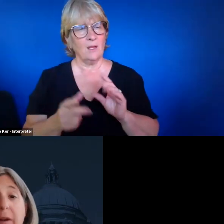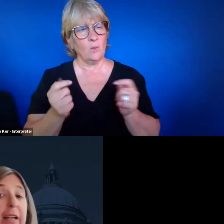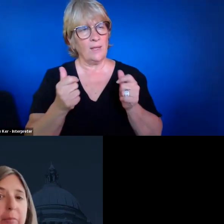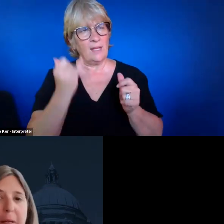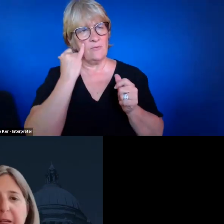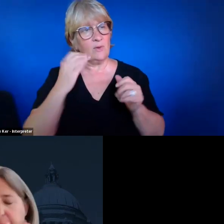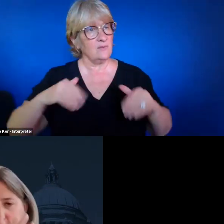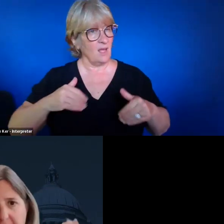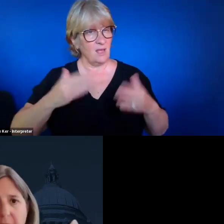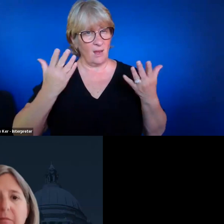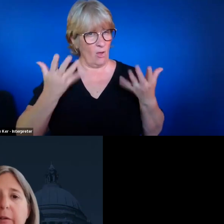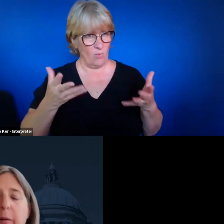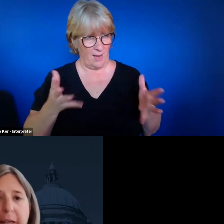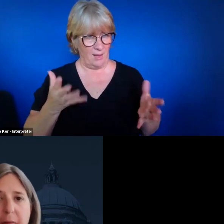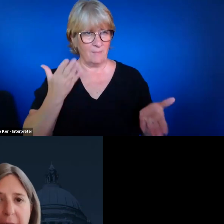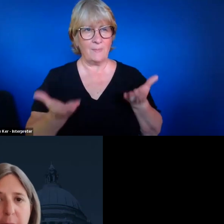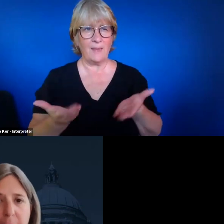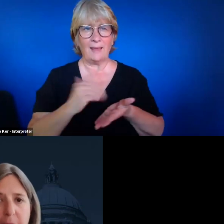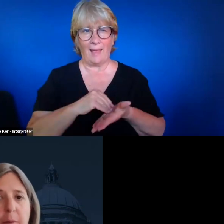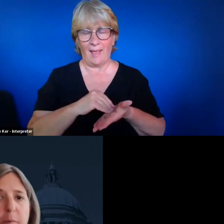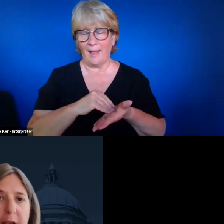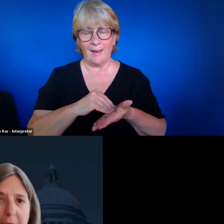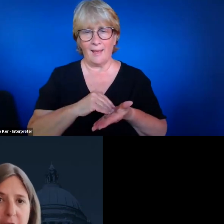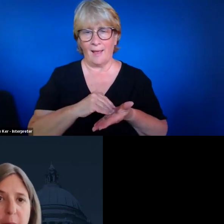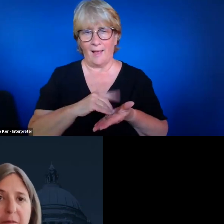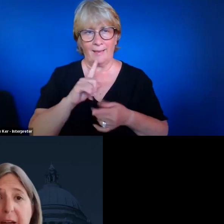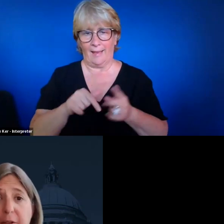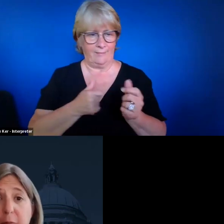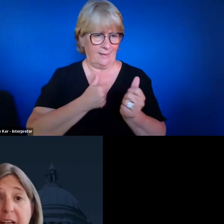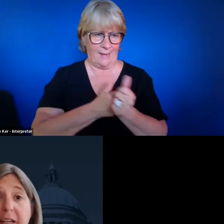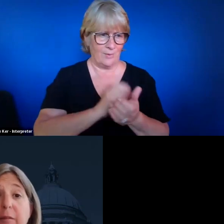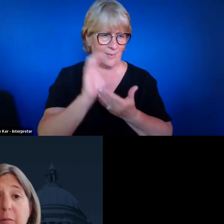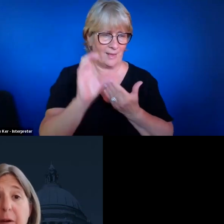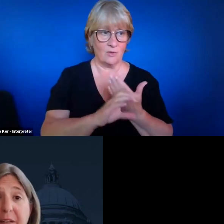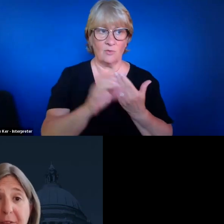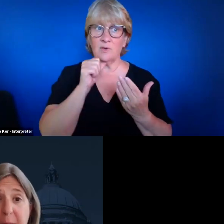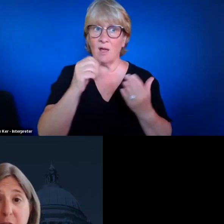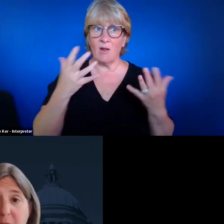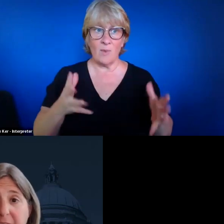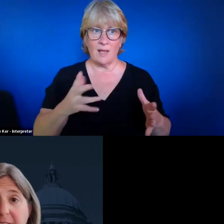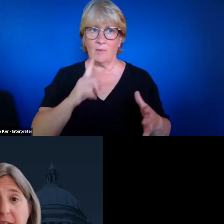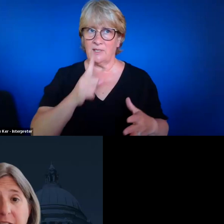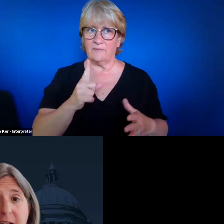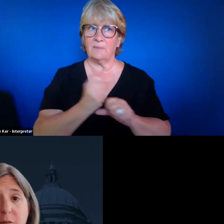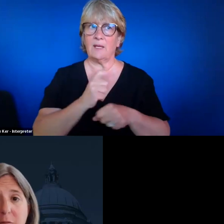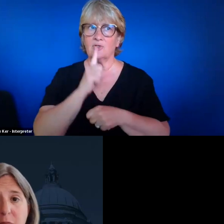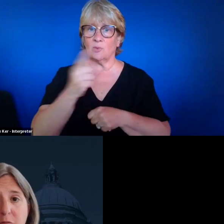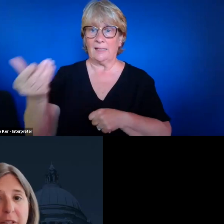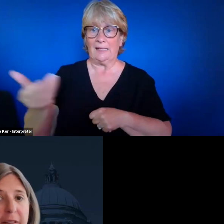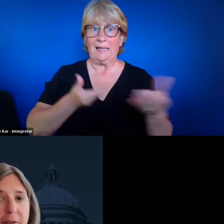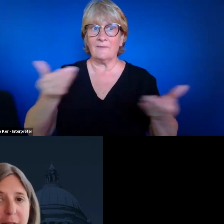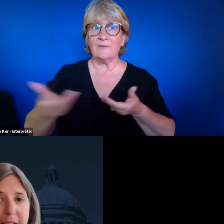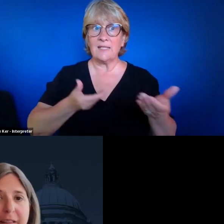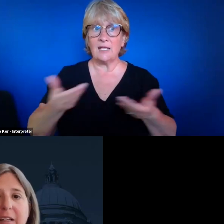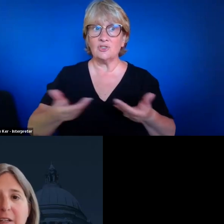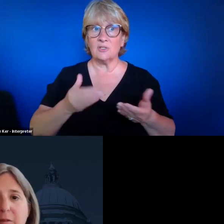haven't already, maybe again, you know, I can barely keep up with my calendar, but if we haven't already, I would definitely make sure we're getting invites out